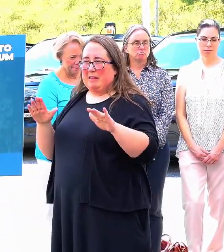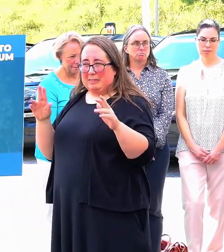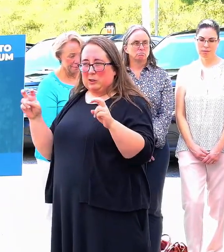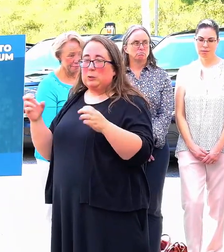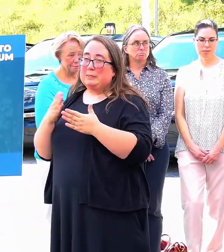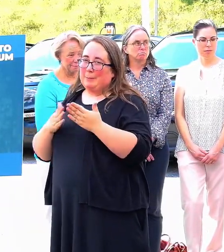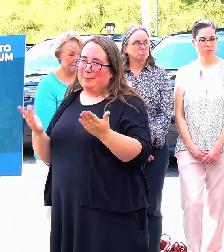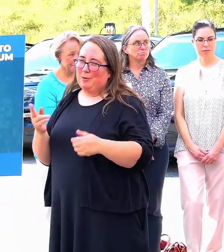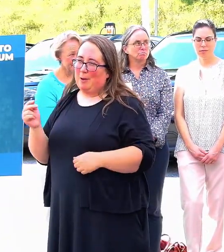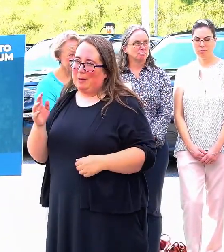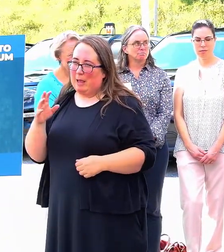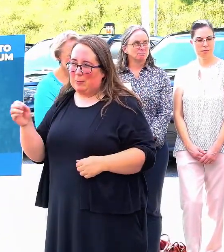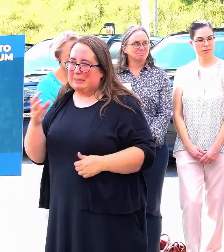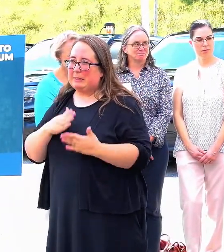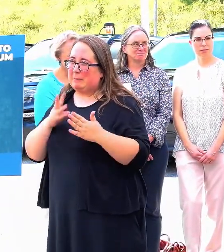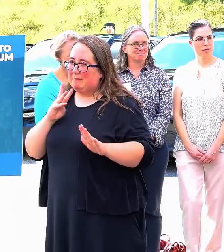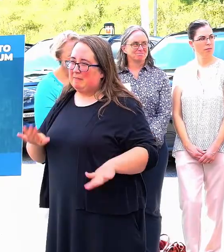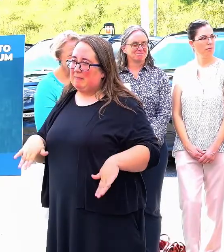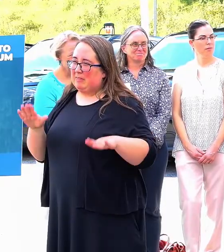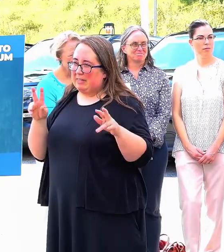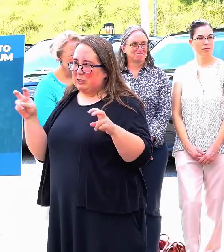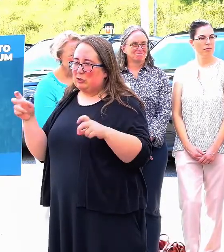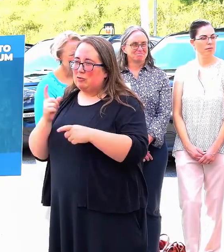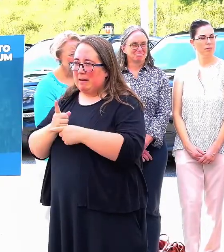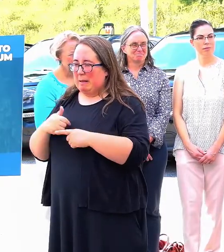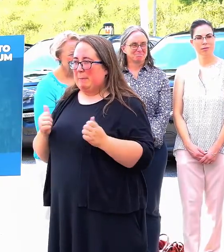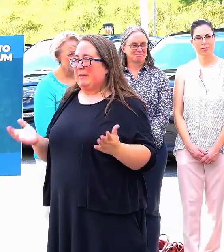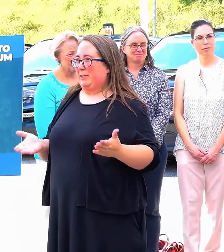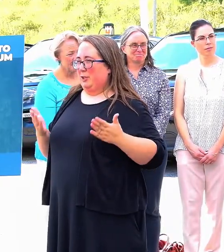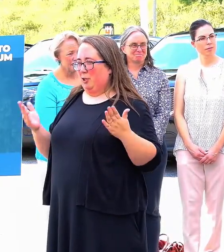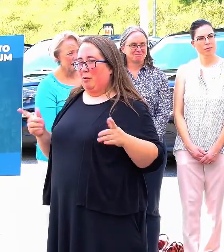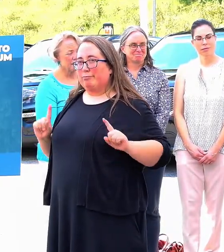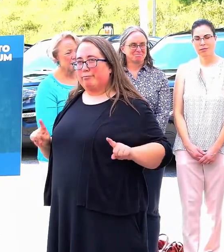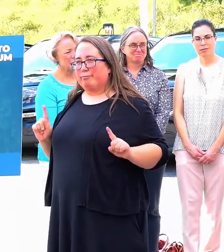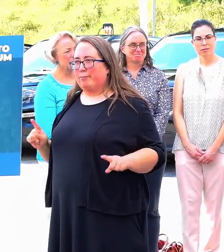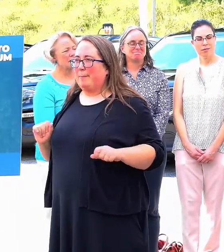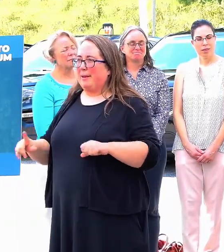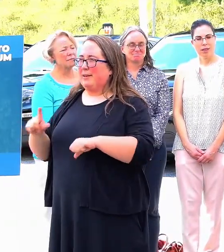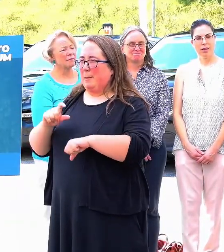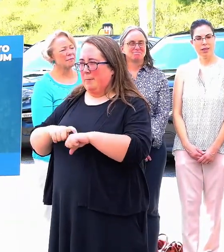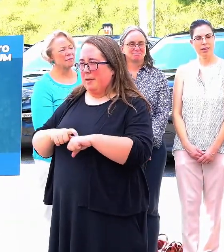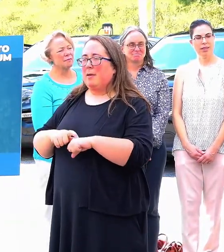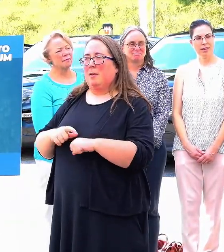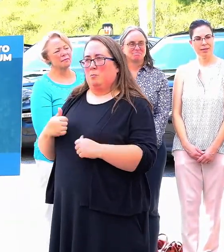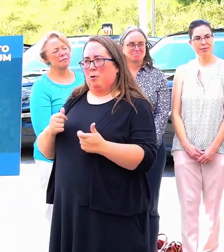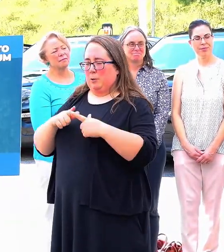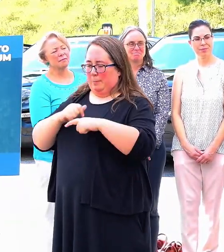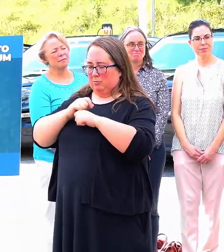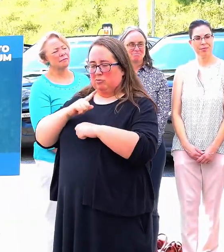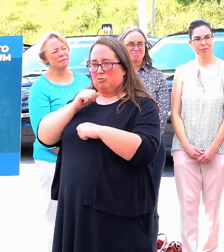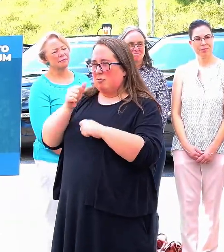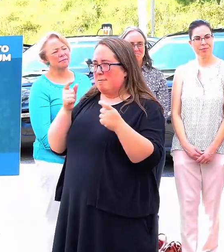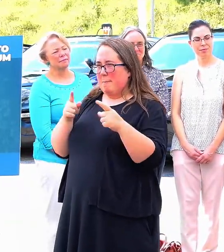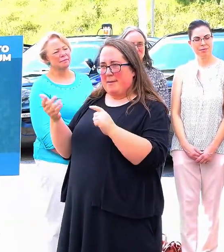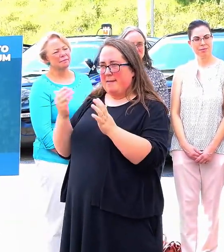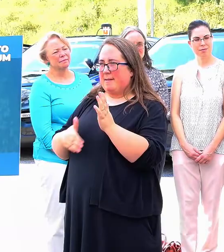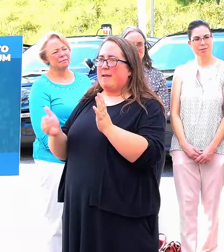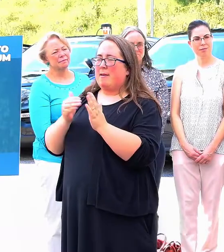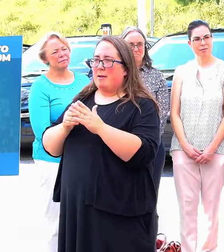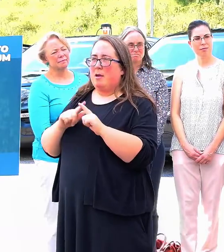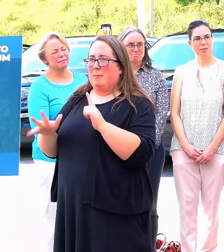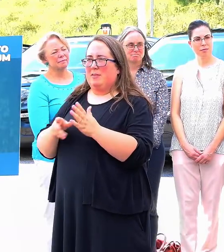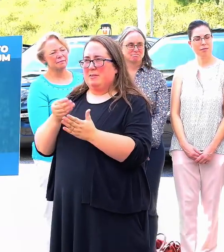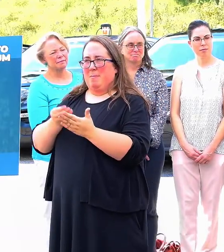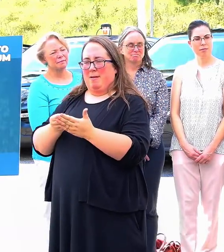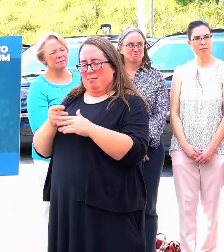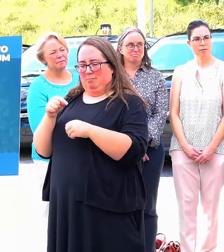County. We know about that. I've been out here too many times, and we are taking steps to make sure it doesn't happen again. But there's money